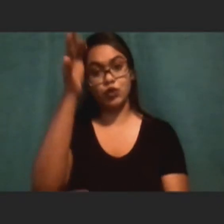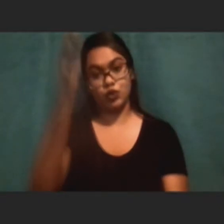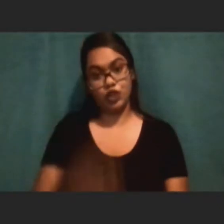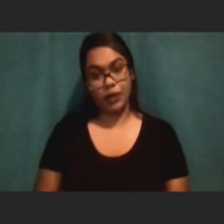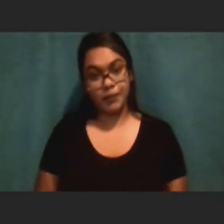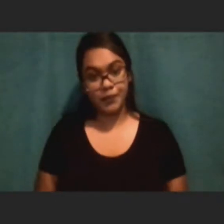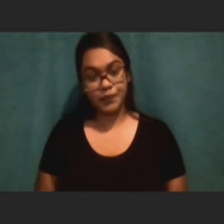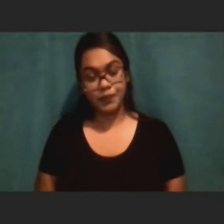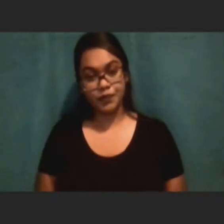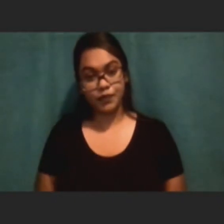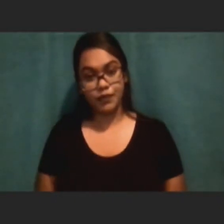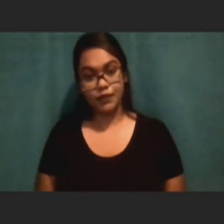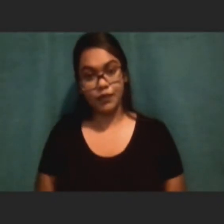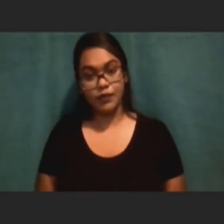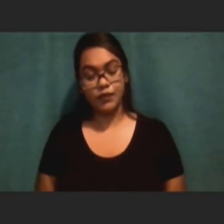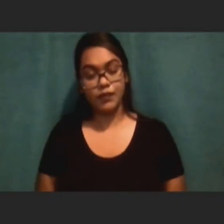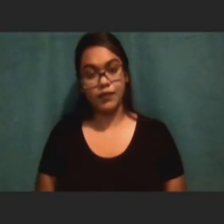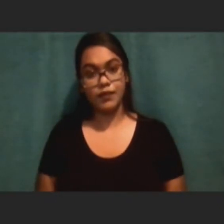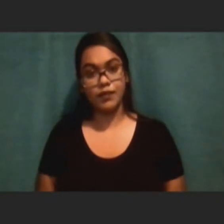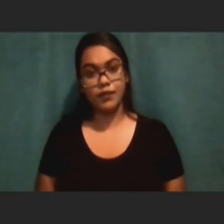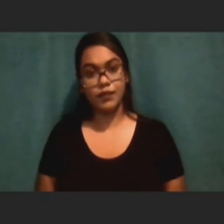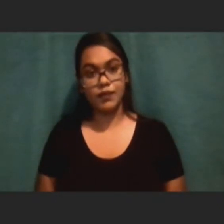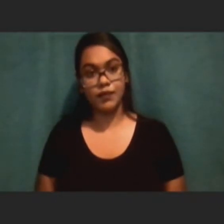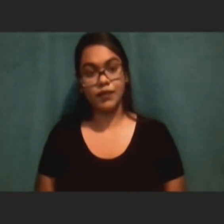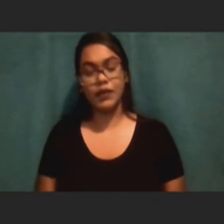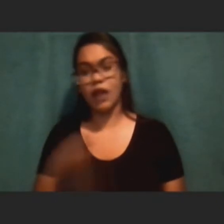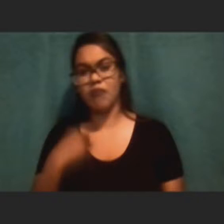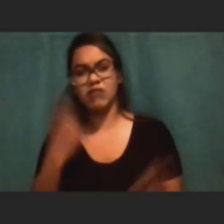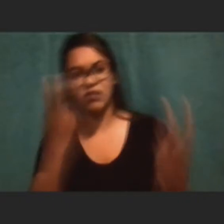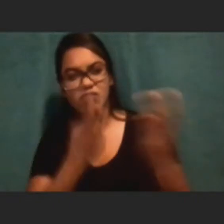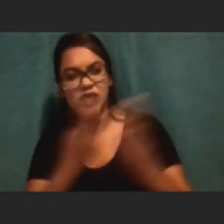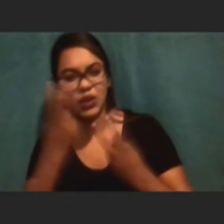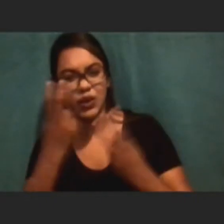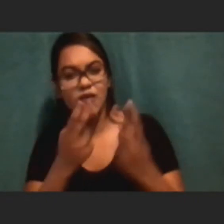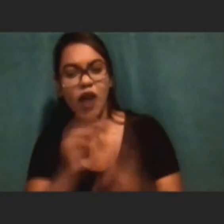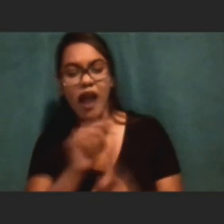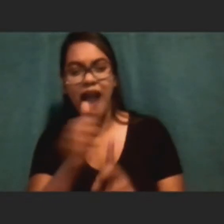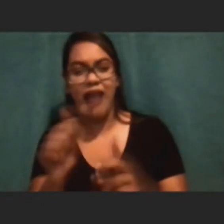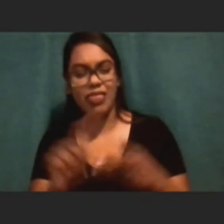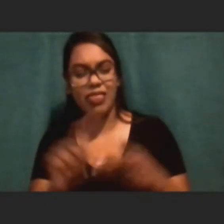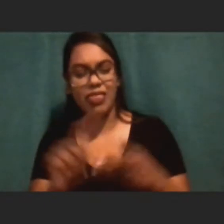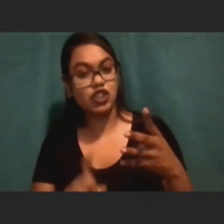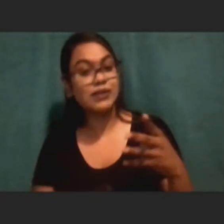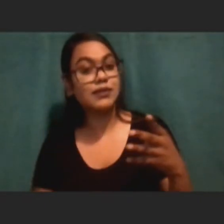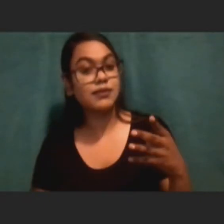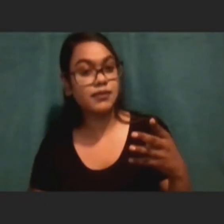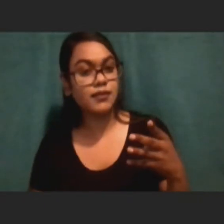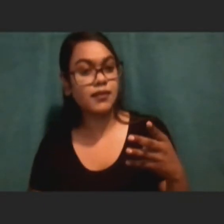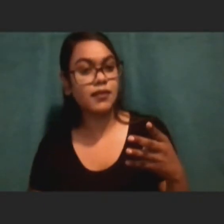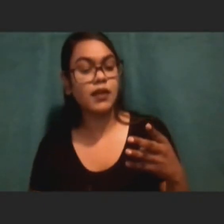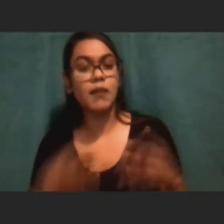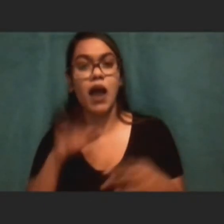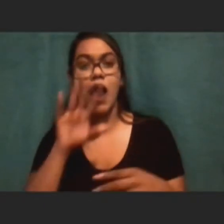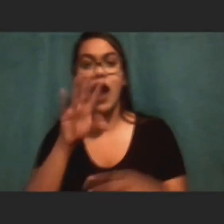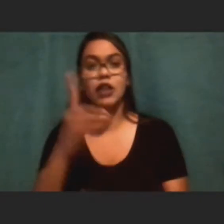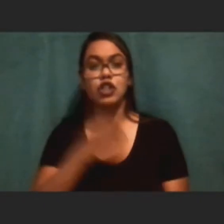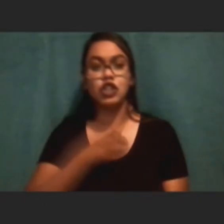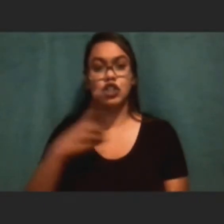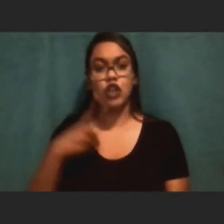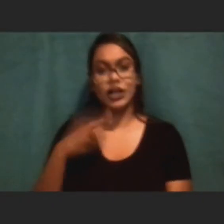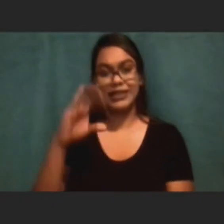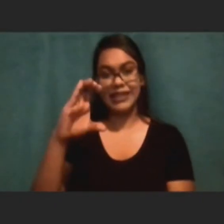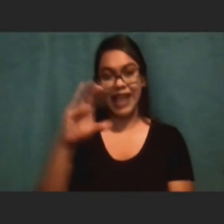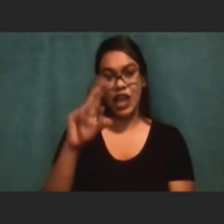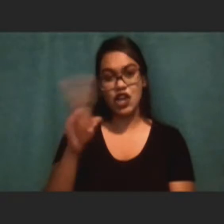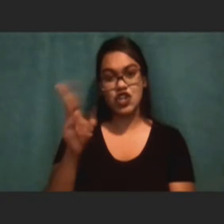me as I'm looking for, I think the others, can I just call Dr. Crisp again? And there